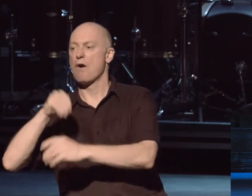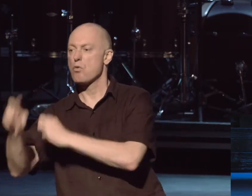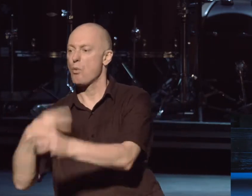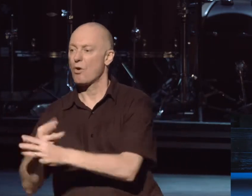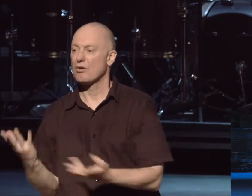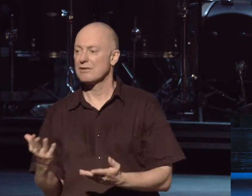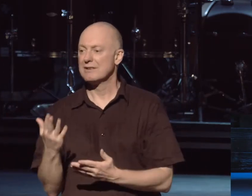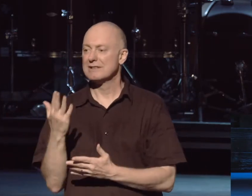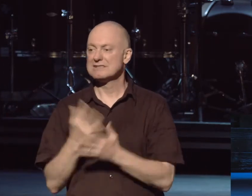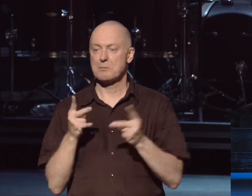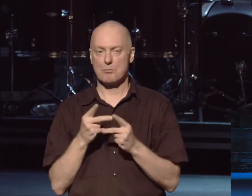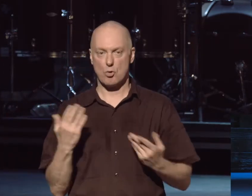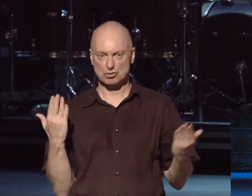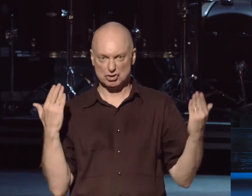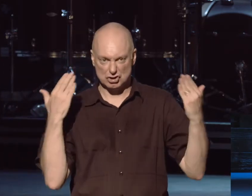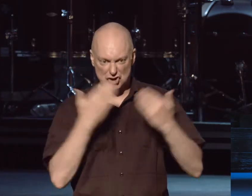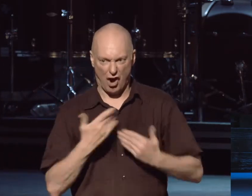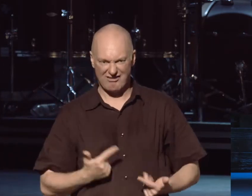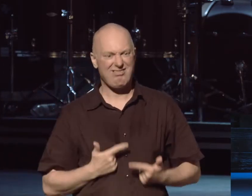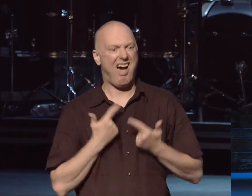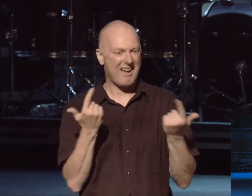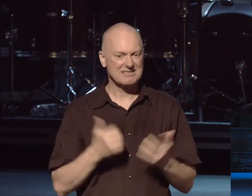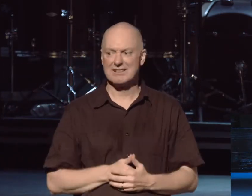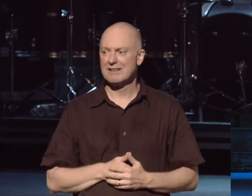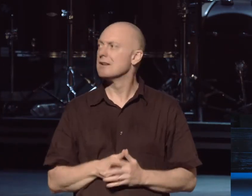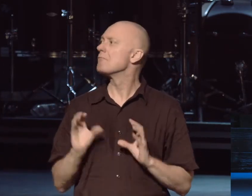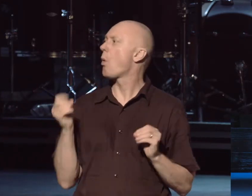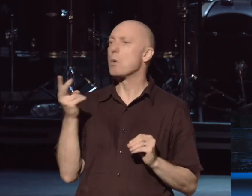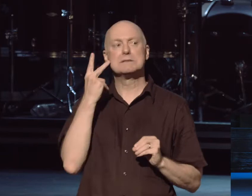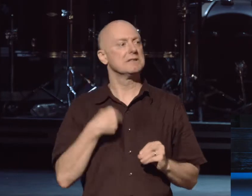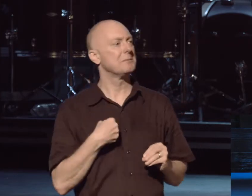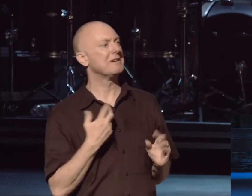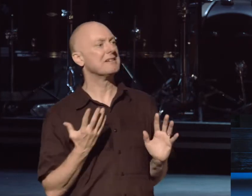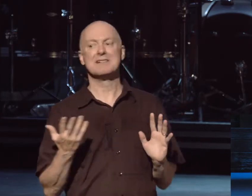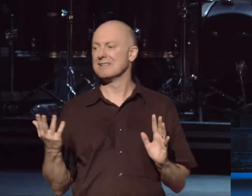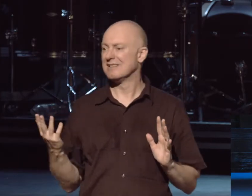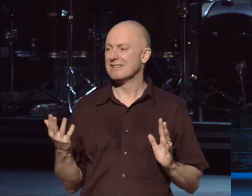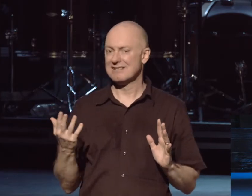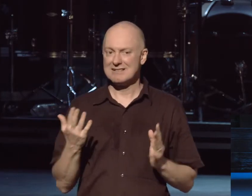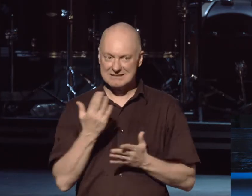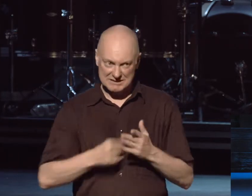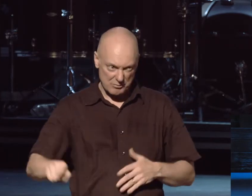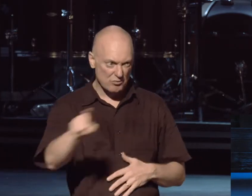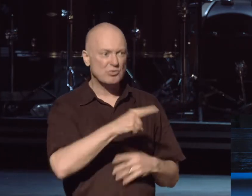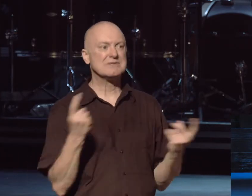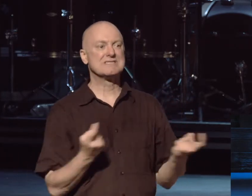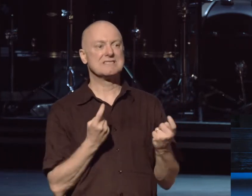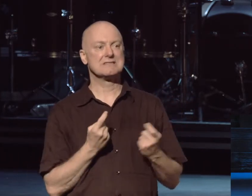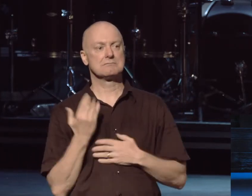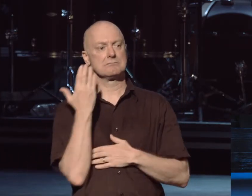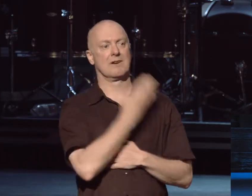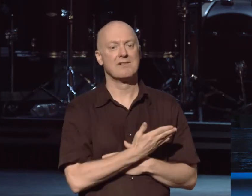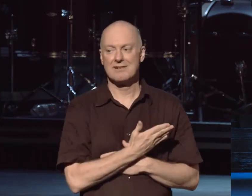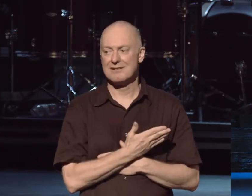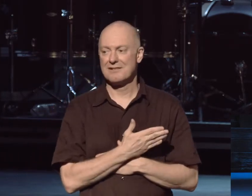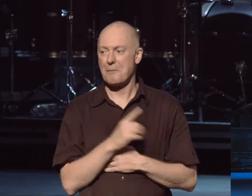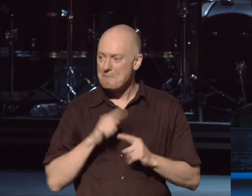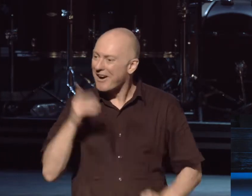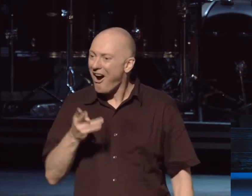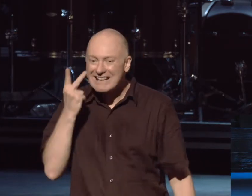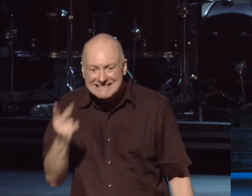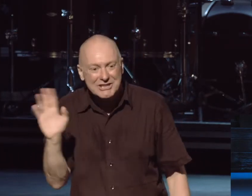are in dark rooms and in places that you think no one sees, and there's sins that are occurring. But you have to know that God